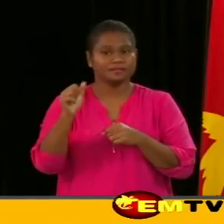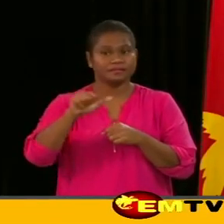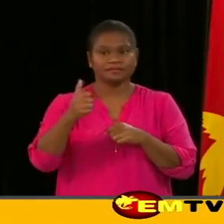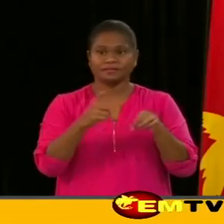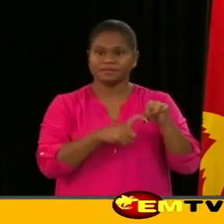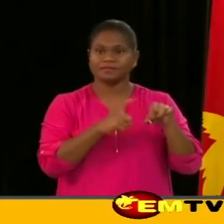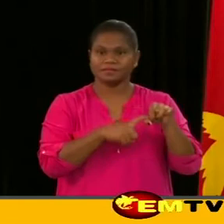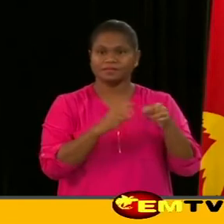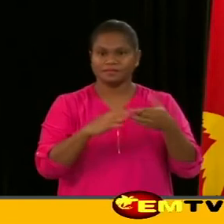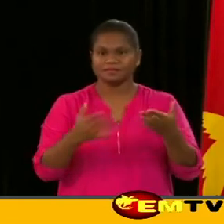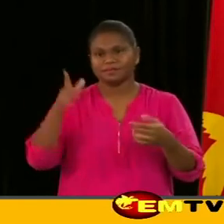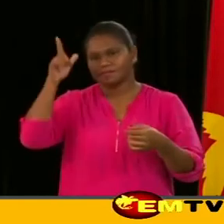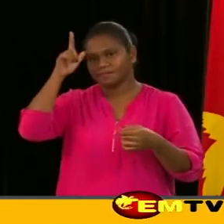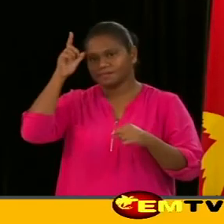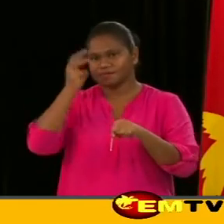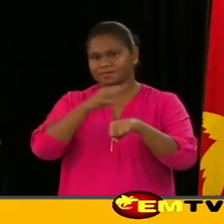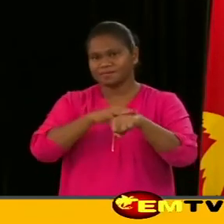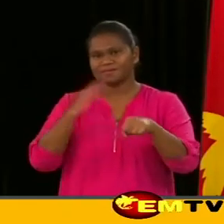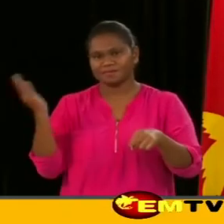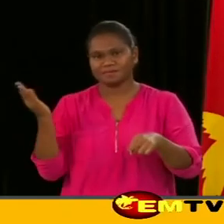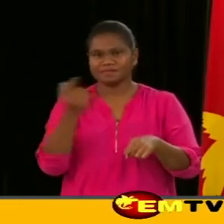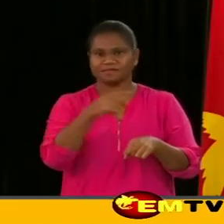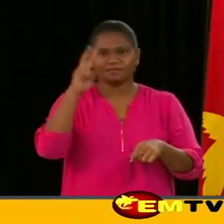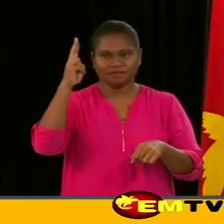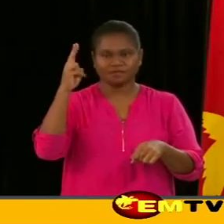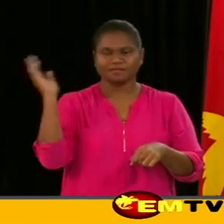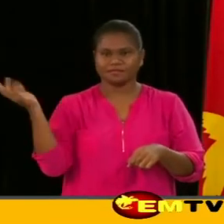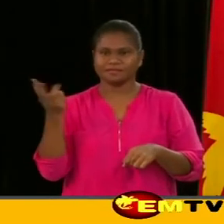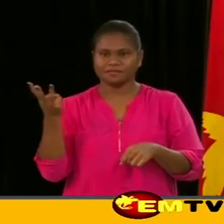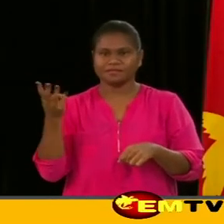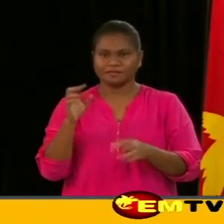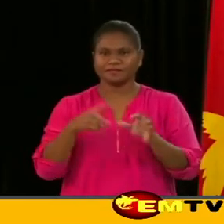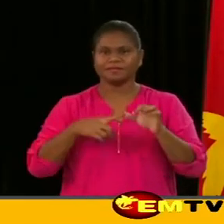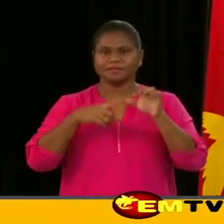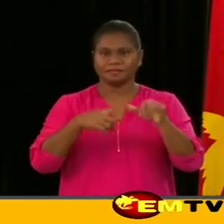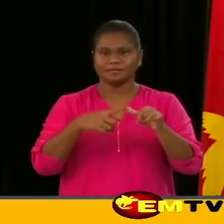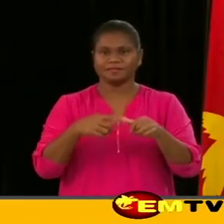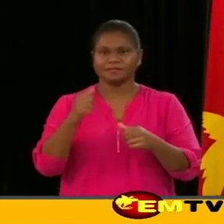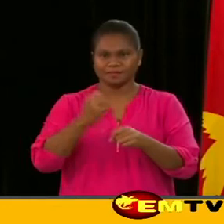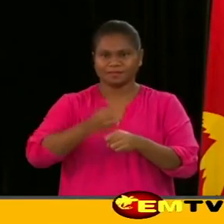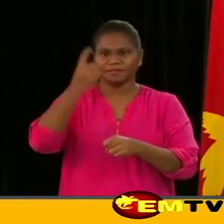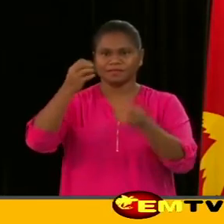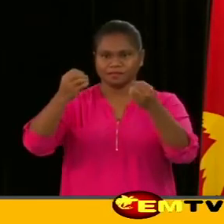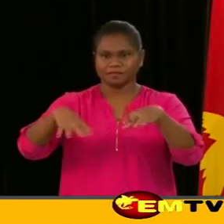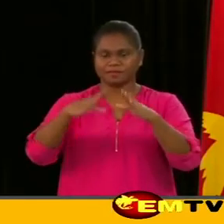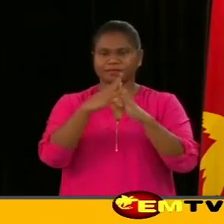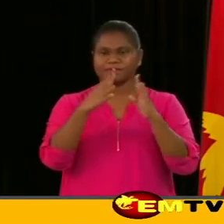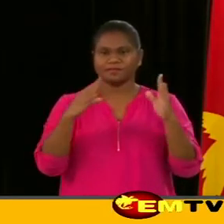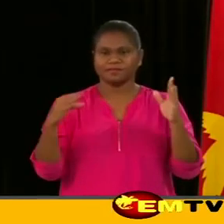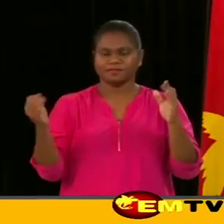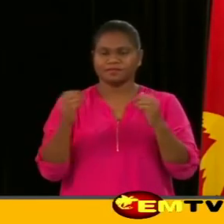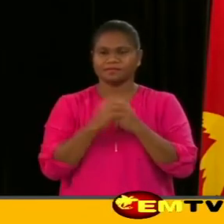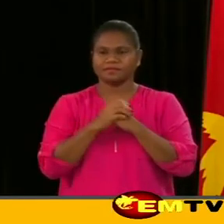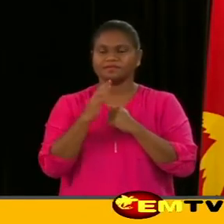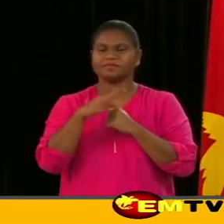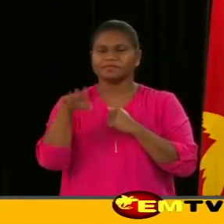stop. Controller blue pla stop. Deputy controller stop, na me stop. Thank you, true. Na God bless lo ipo. Got a line to Papua New Guinea. We